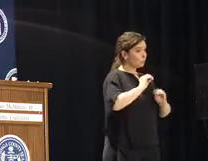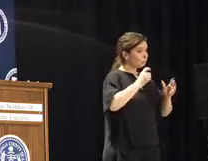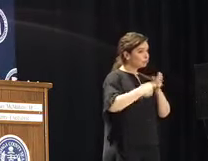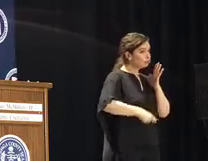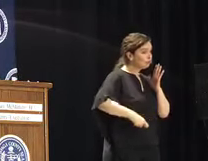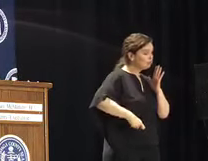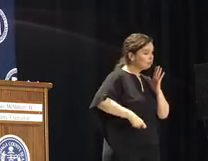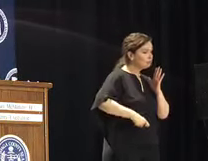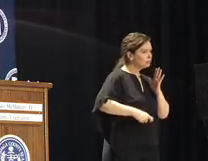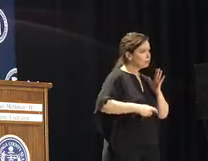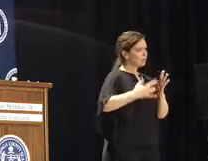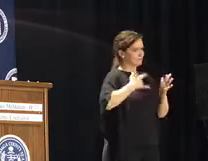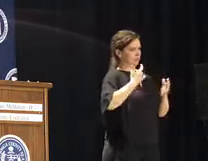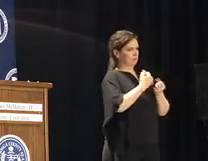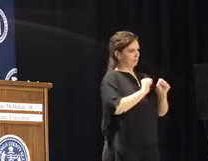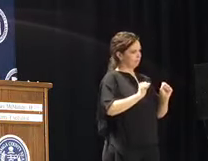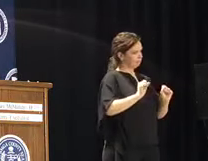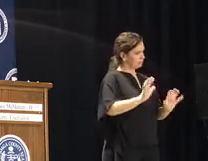process. Phone number